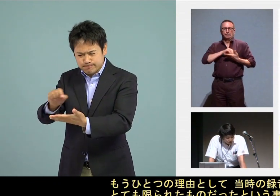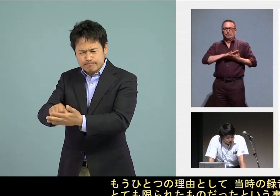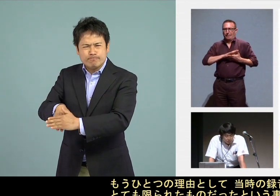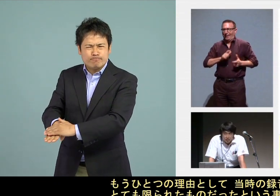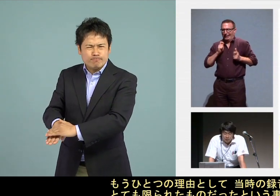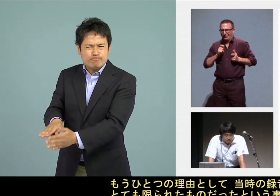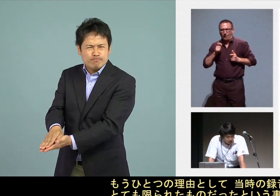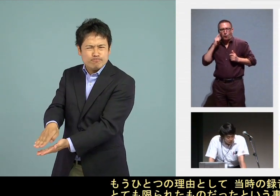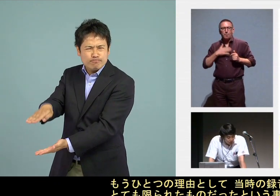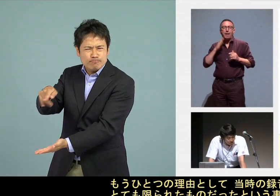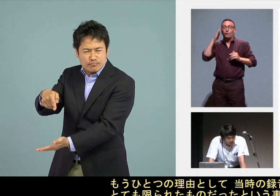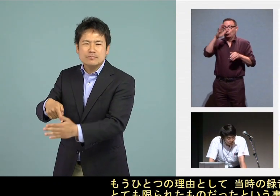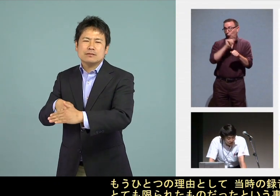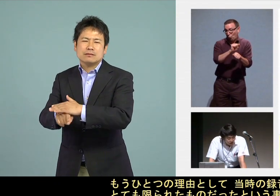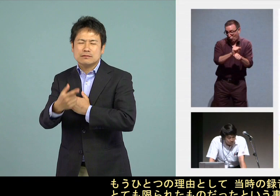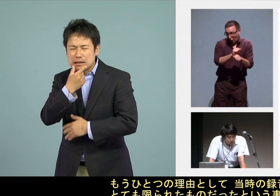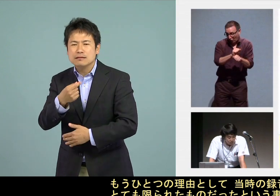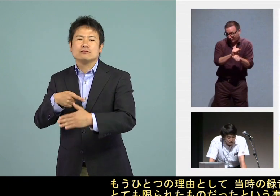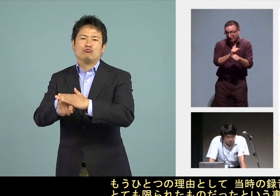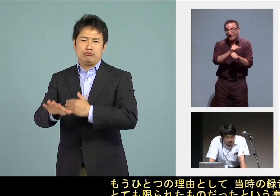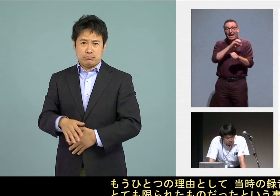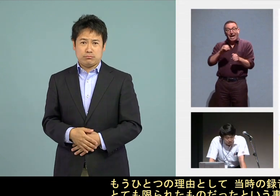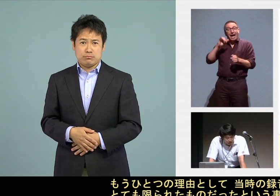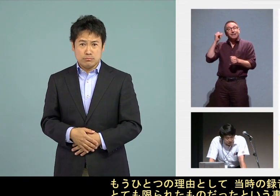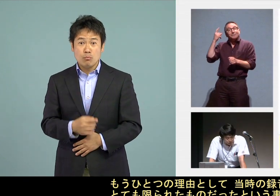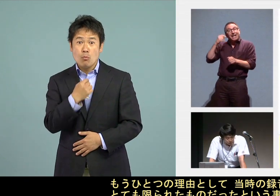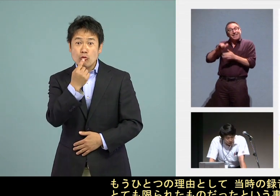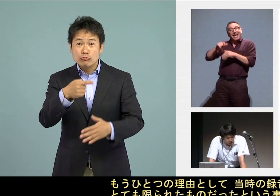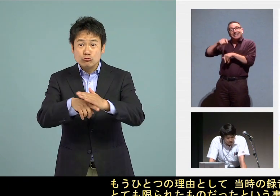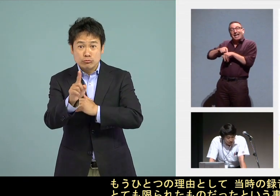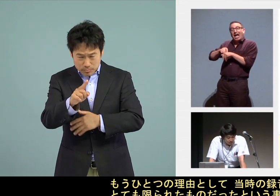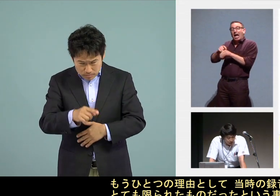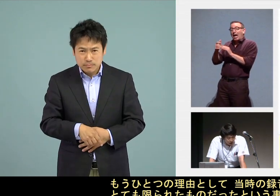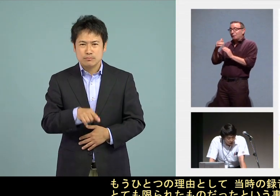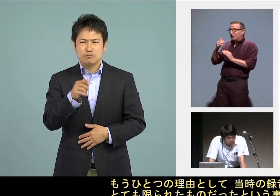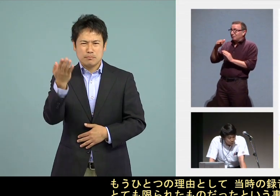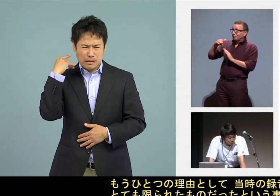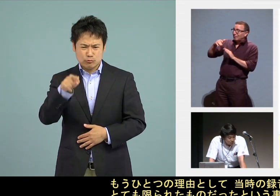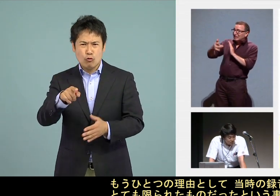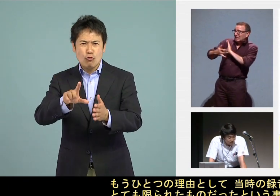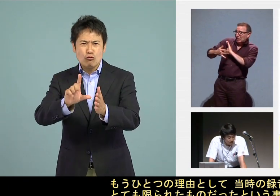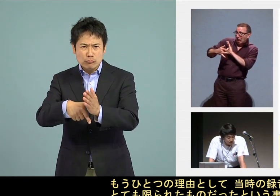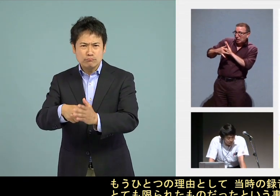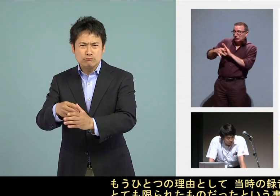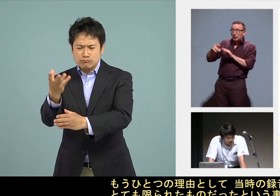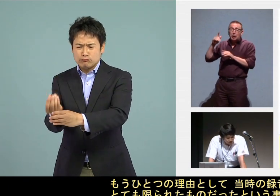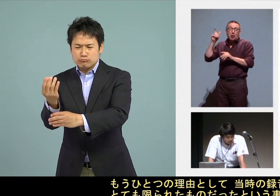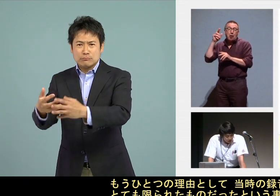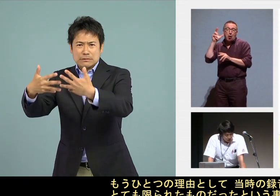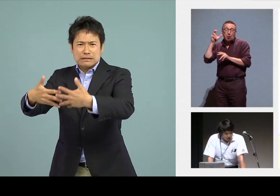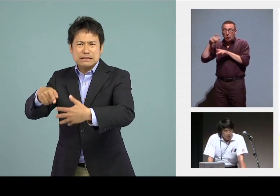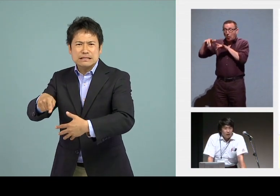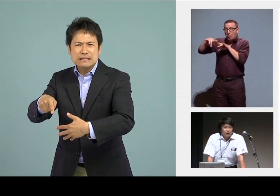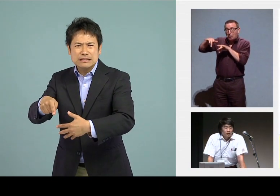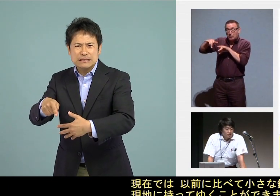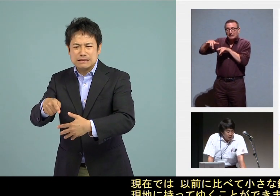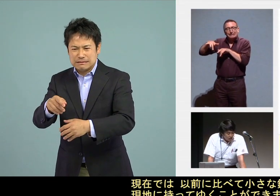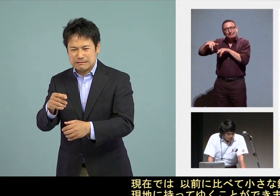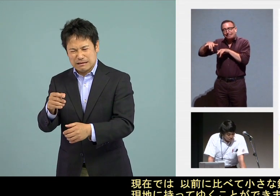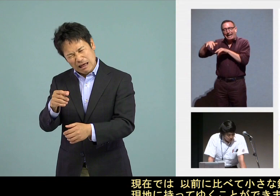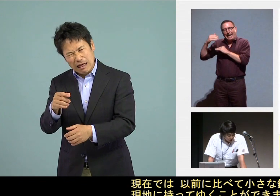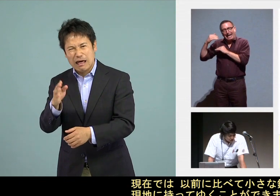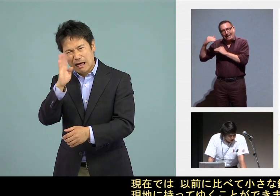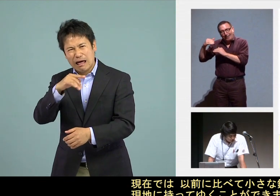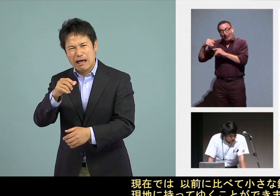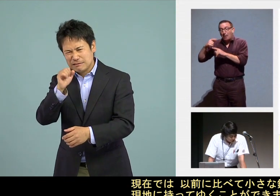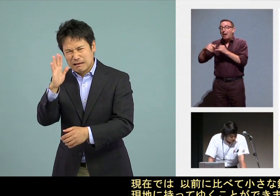that, unfortunately, the capacity of audio recording at that time was very limited.